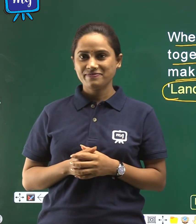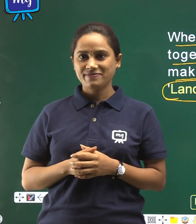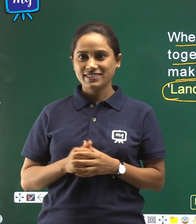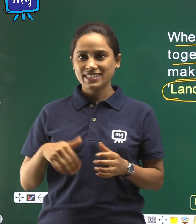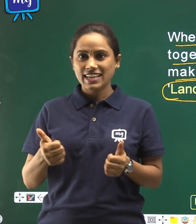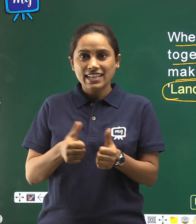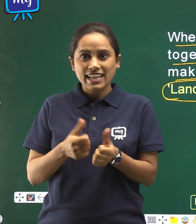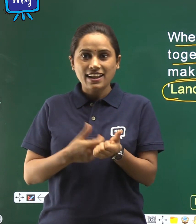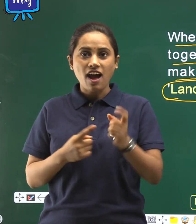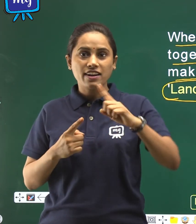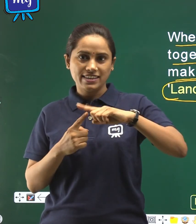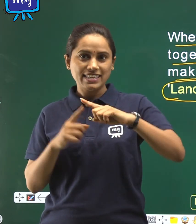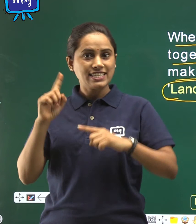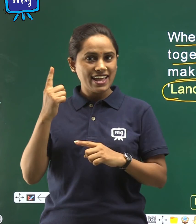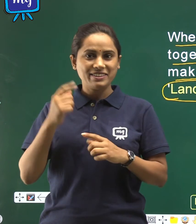that art is an